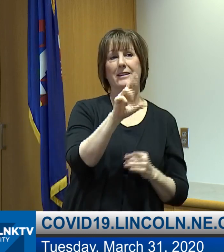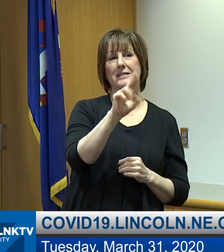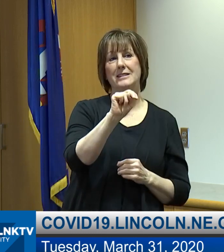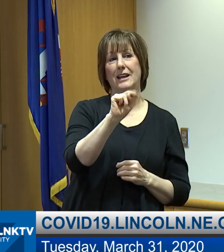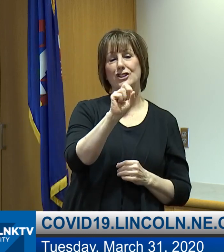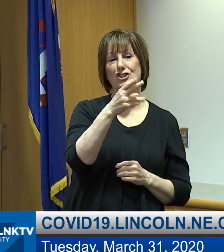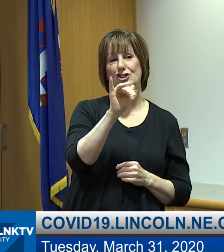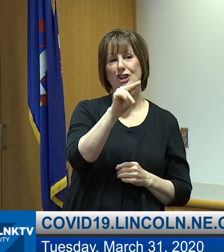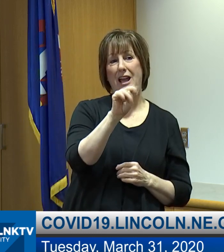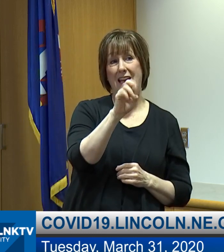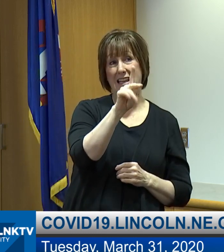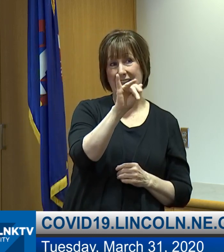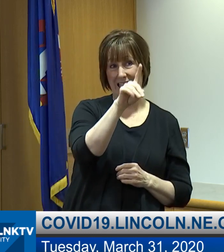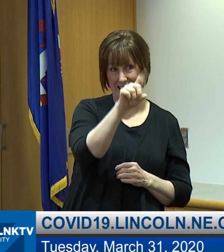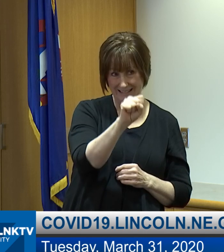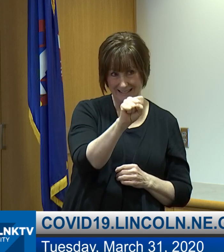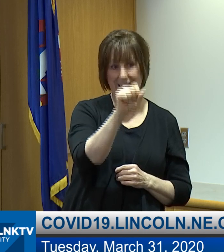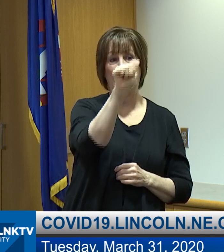sunshinekids sunshinekids